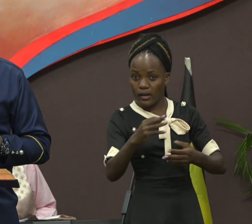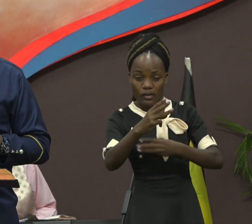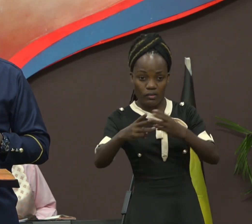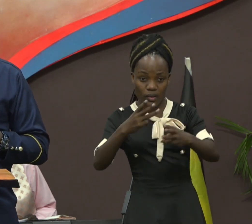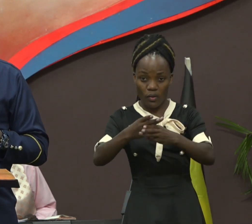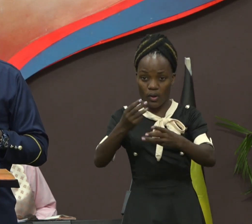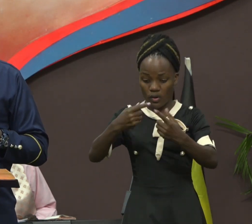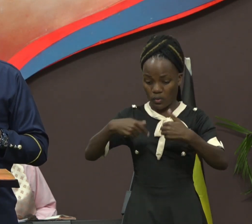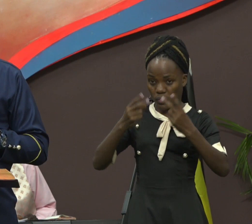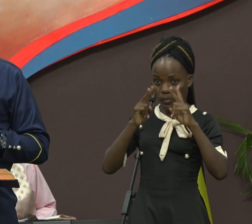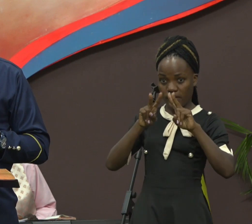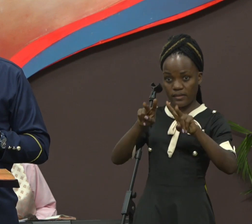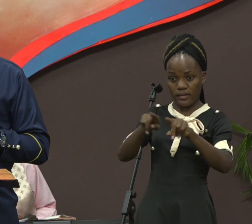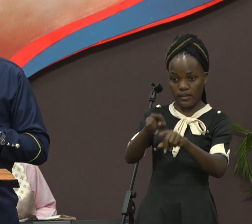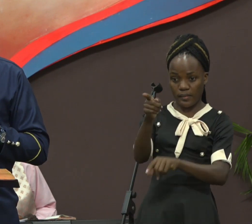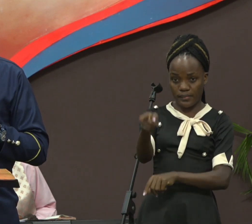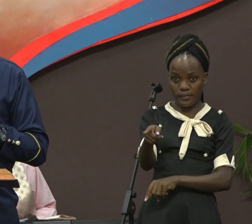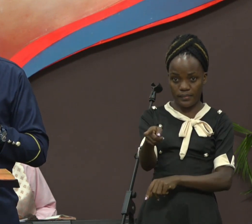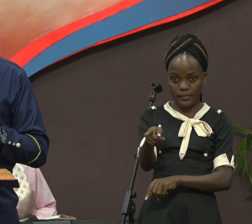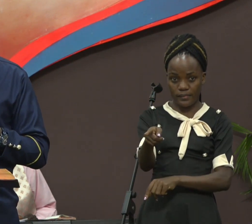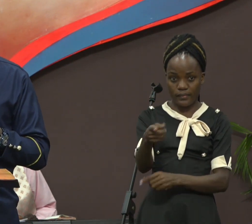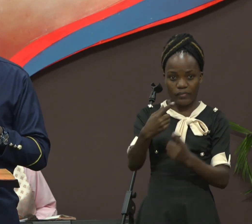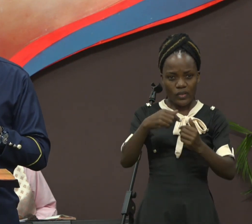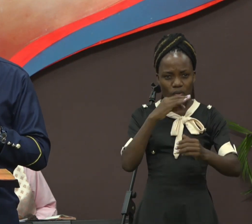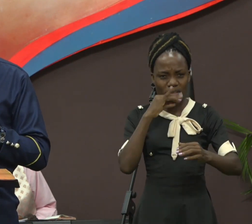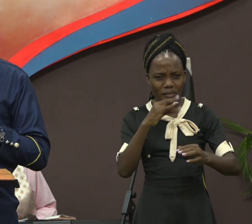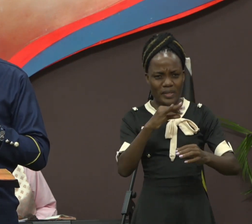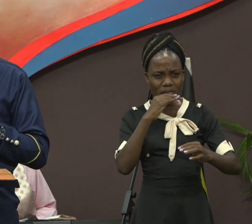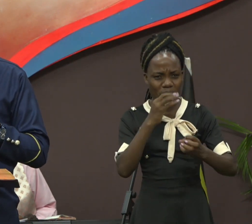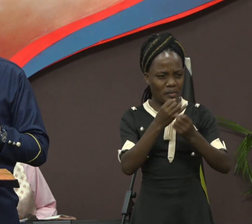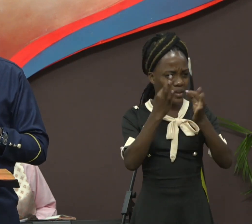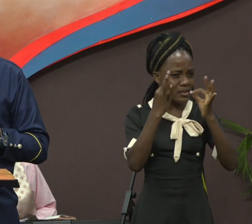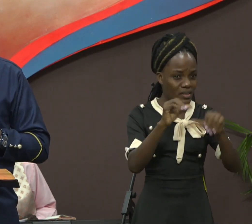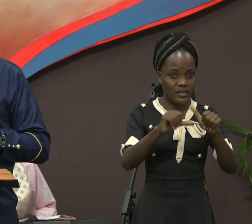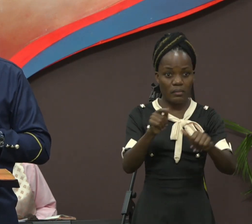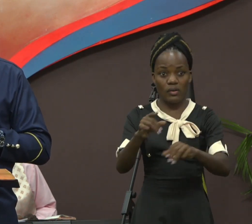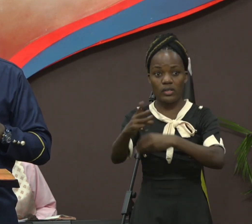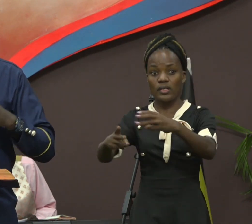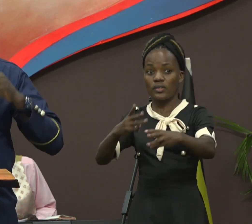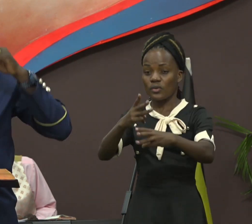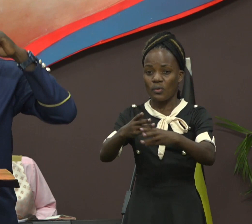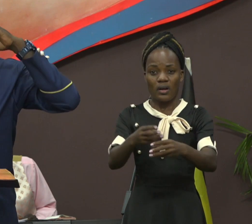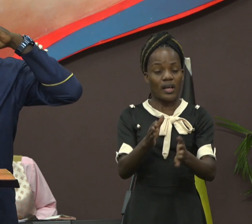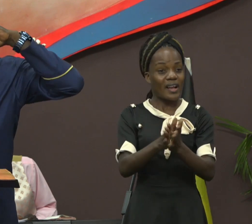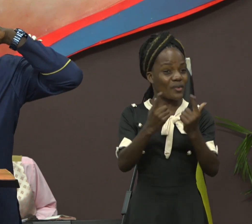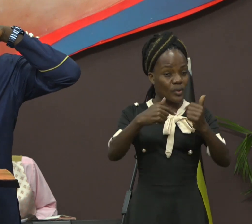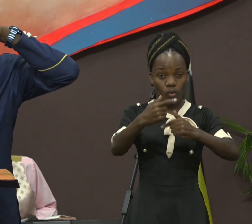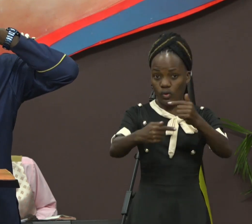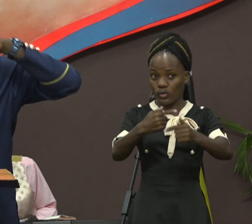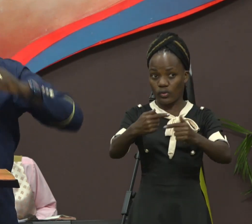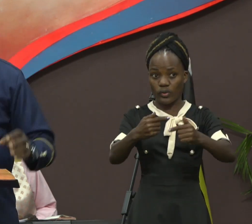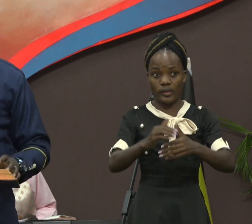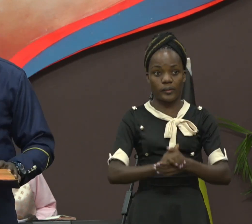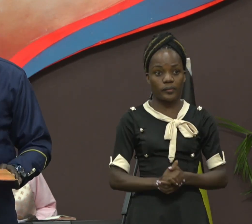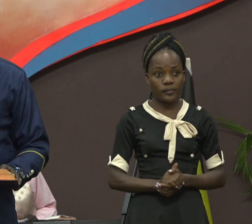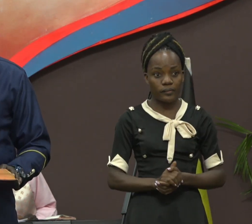how the physical part looks like. Twajogeddeko ebintu bingi, tukyajinako ebintu bingi. We've spoken of it so many things and we are still speaking